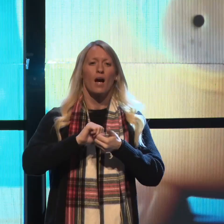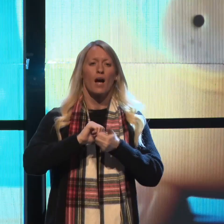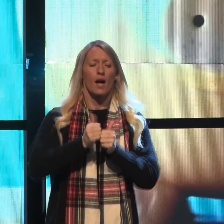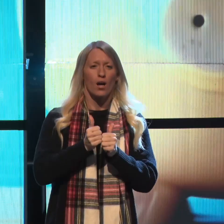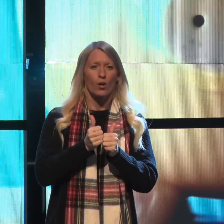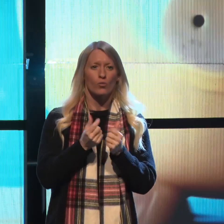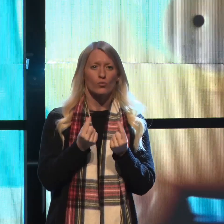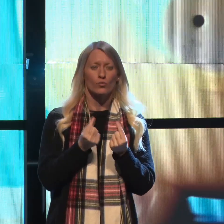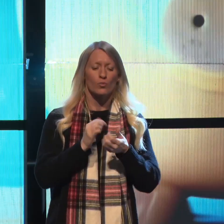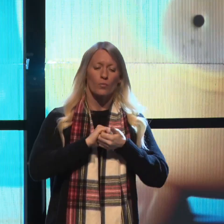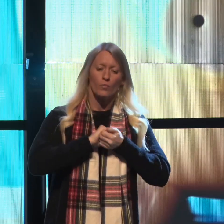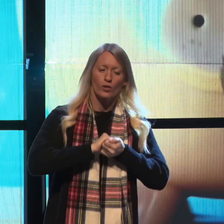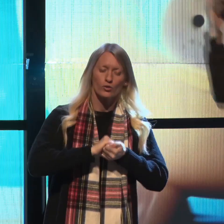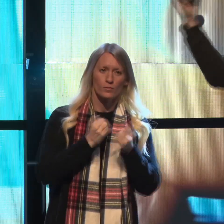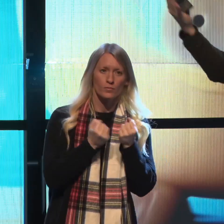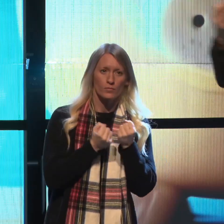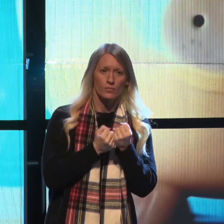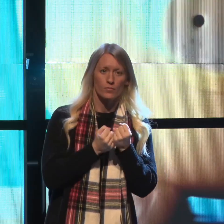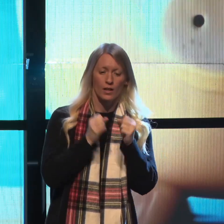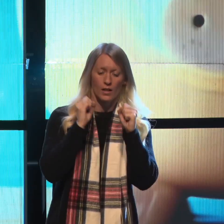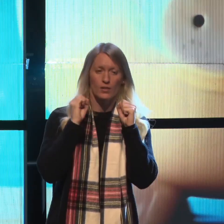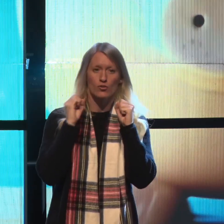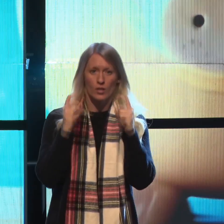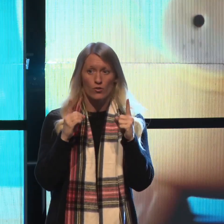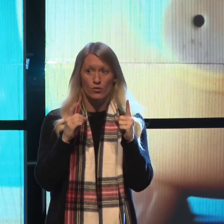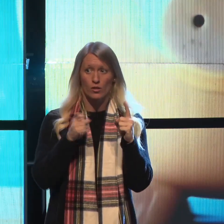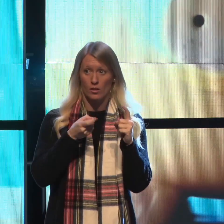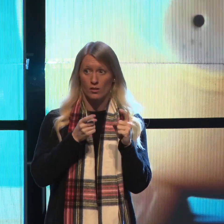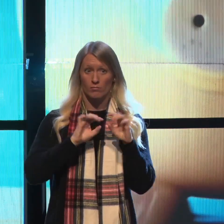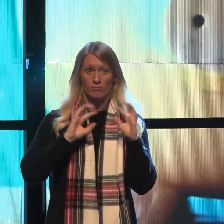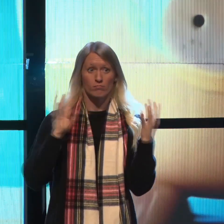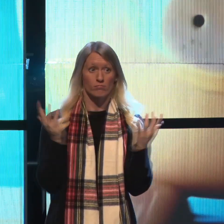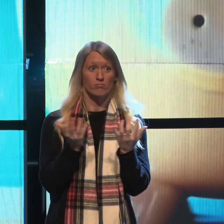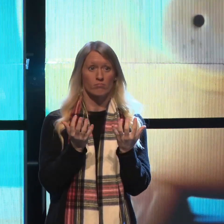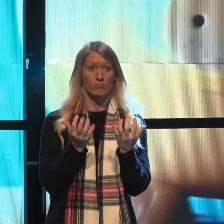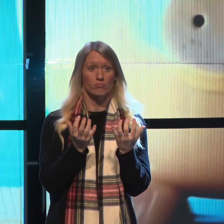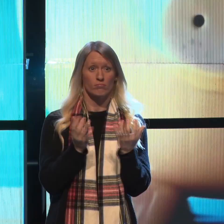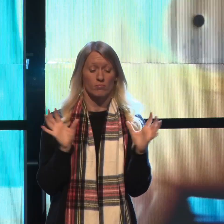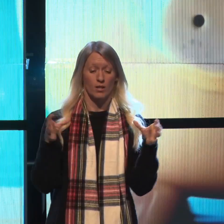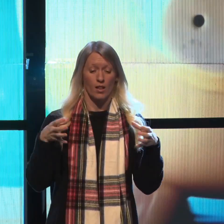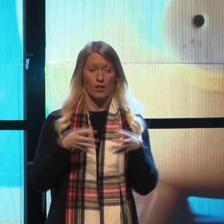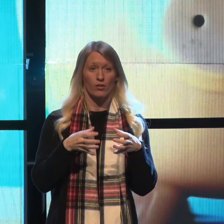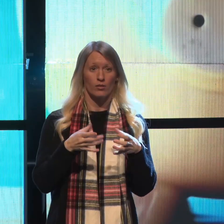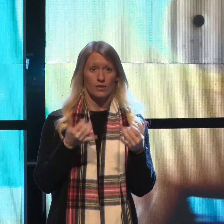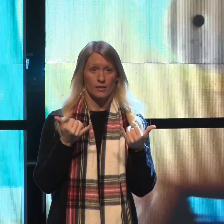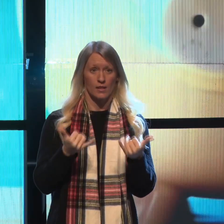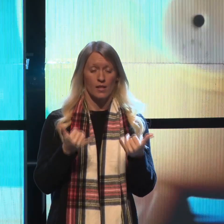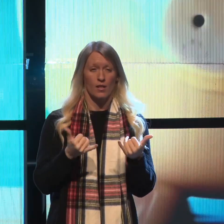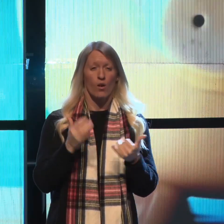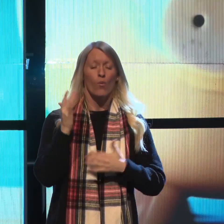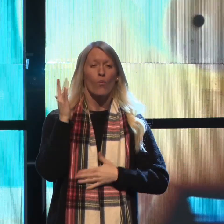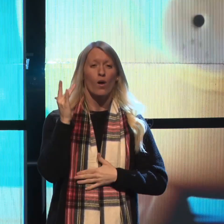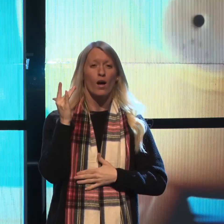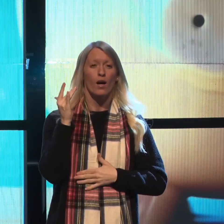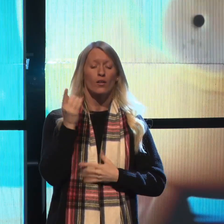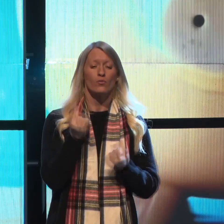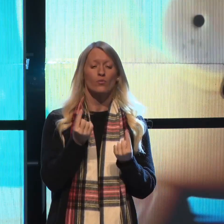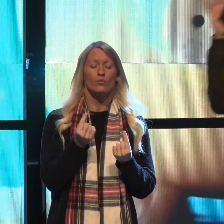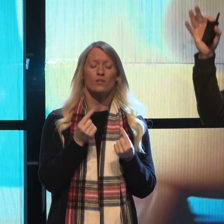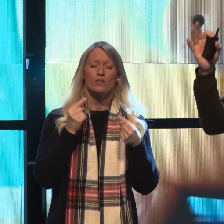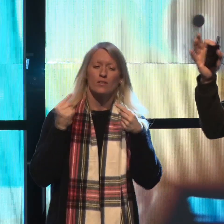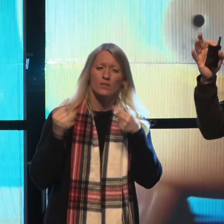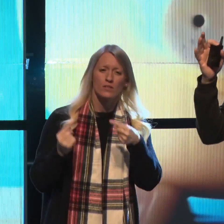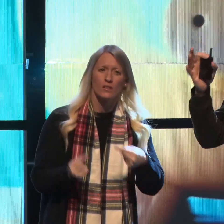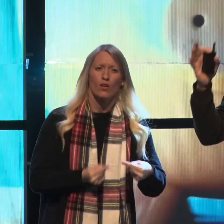our education, right? Through gathering like this. And why we do it is because there's so much suffering in our world and there's so